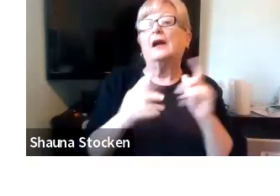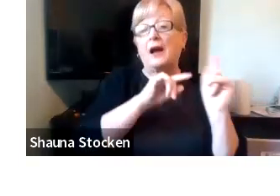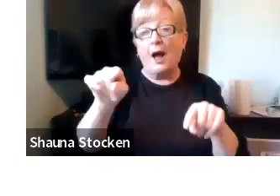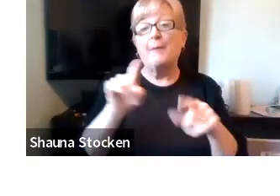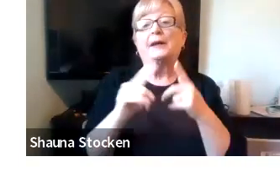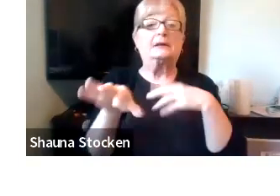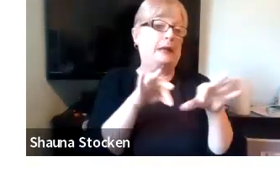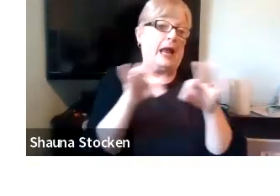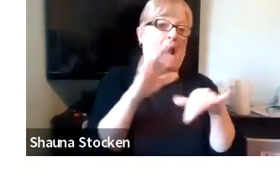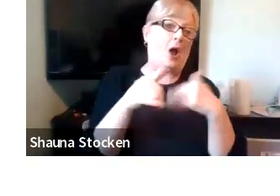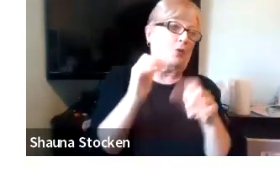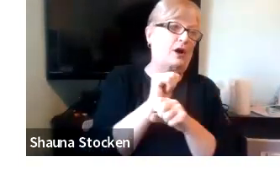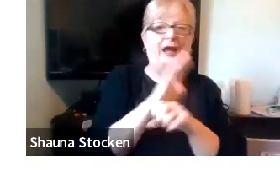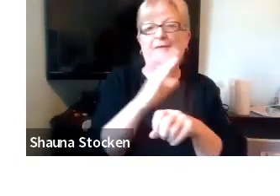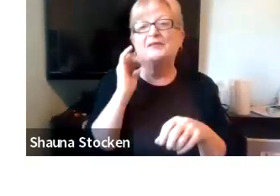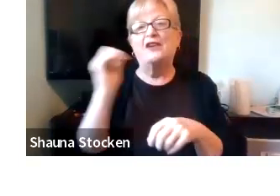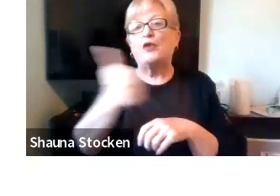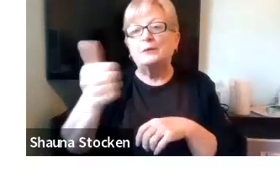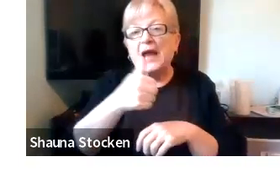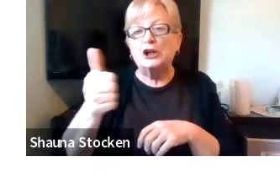So if transportation is a barrier,